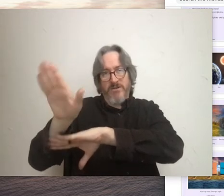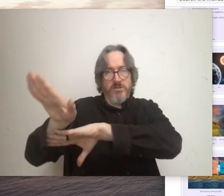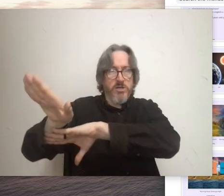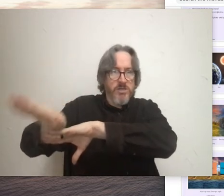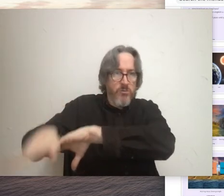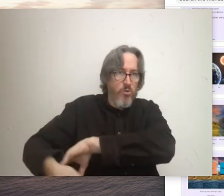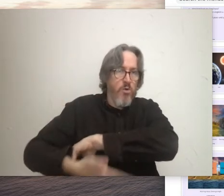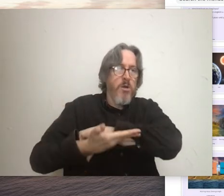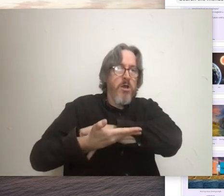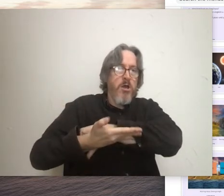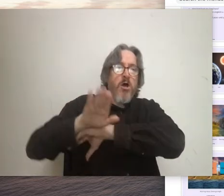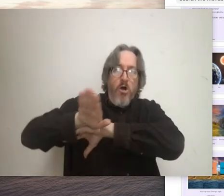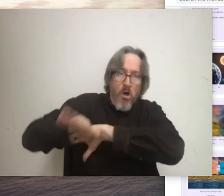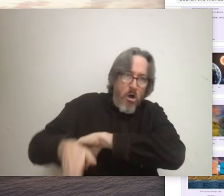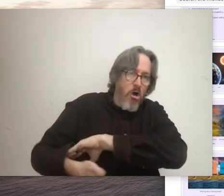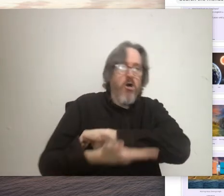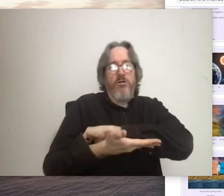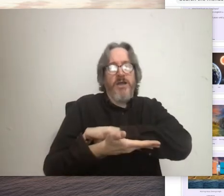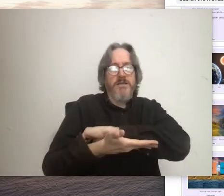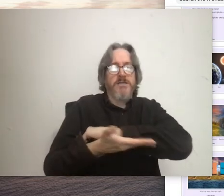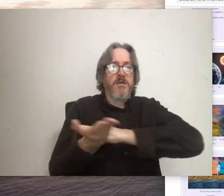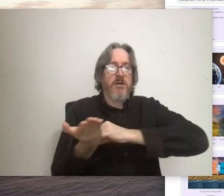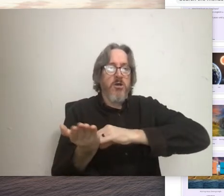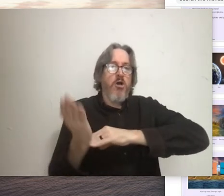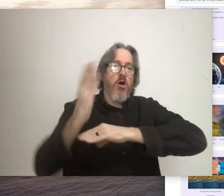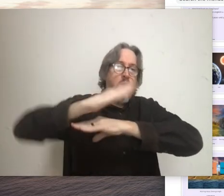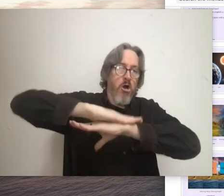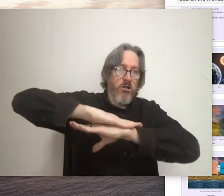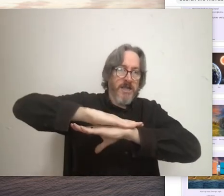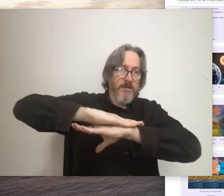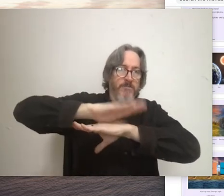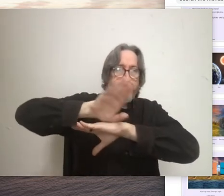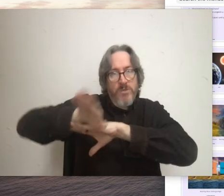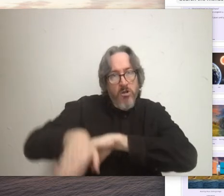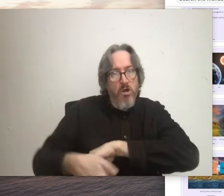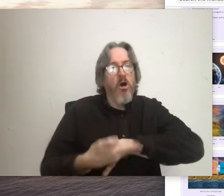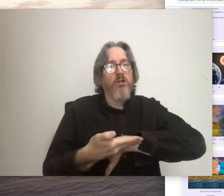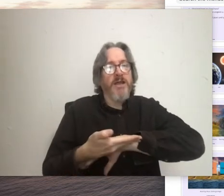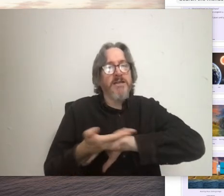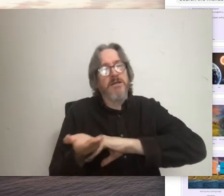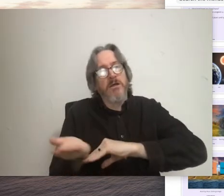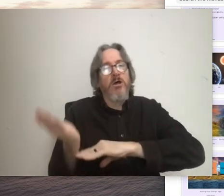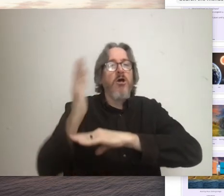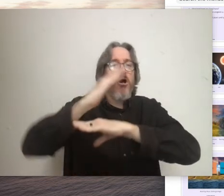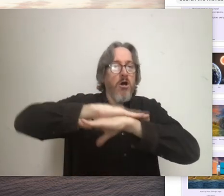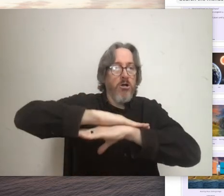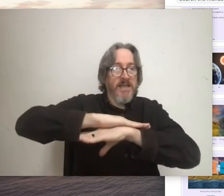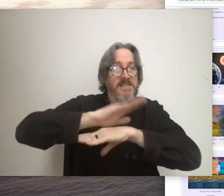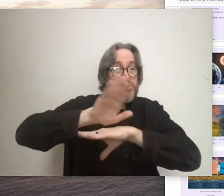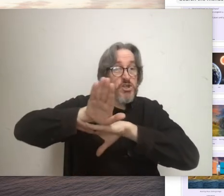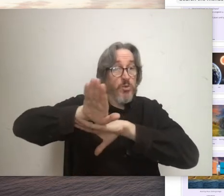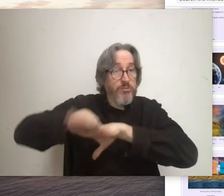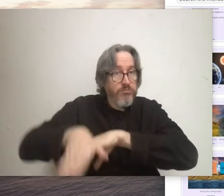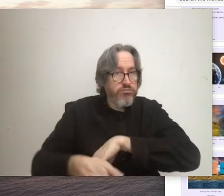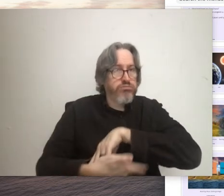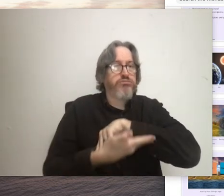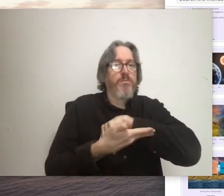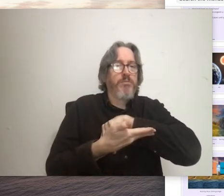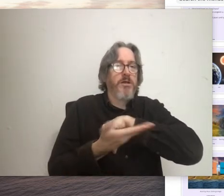keep the fingers closed. All night, all day. all night, all day. It's a